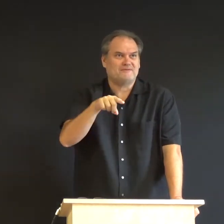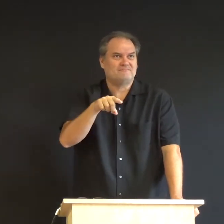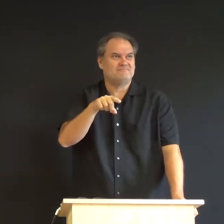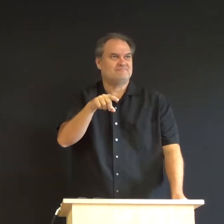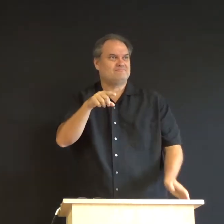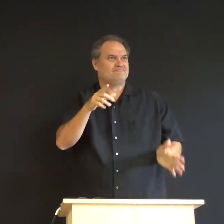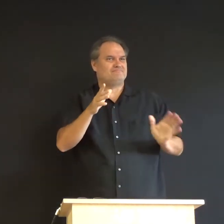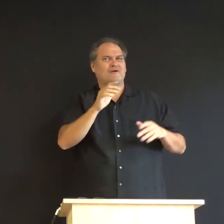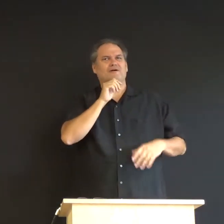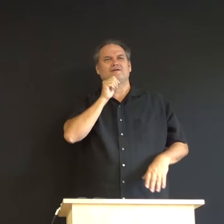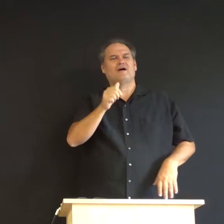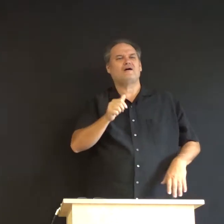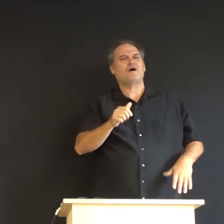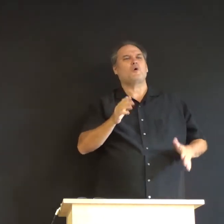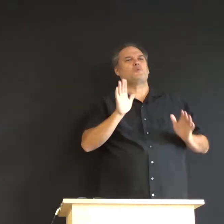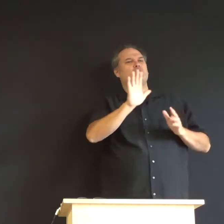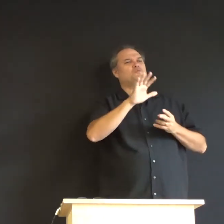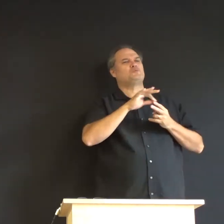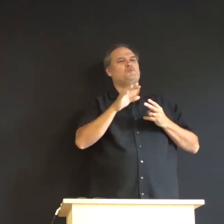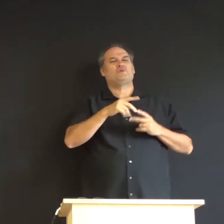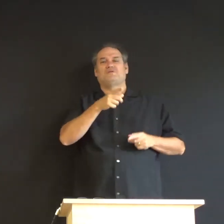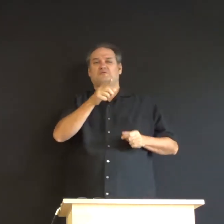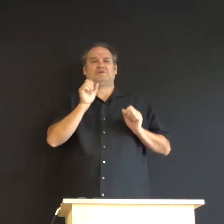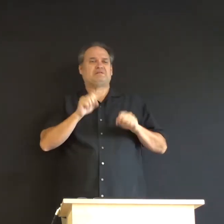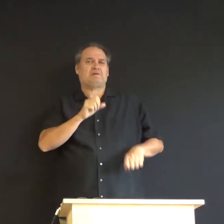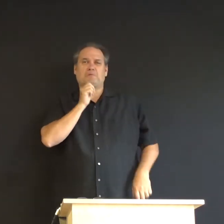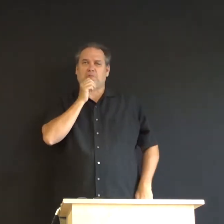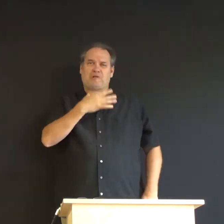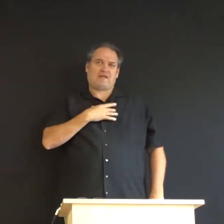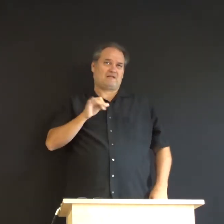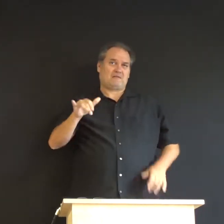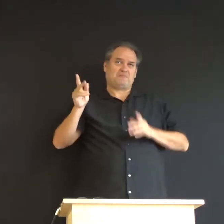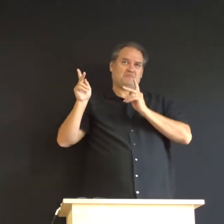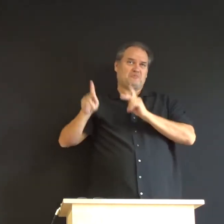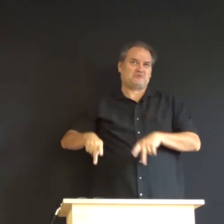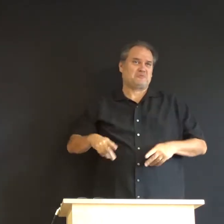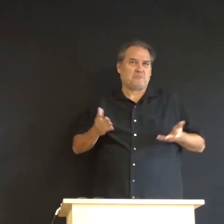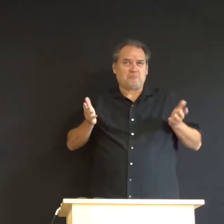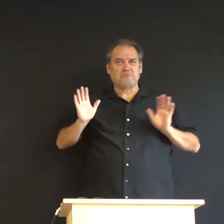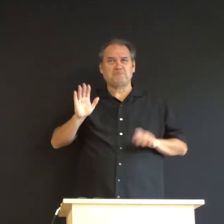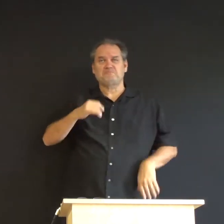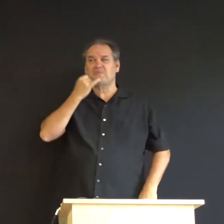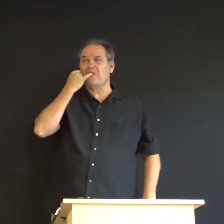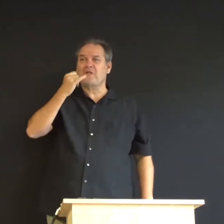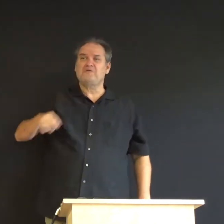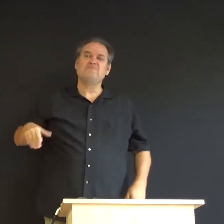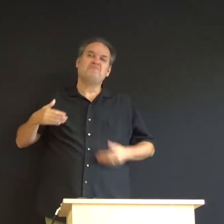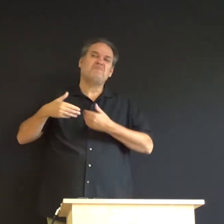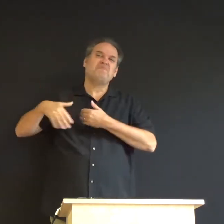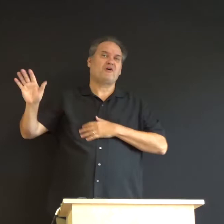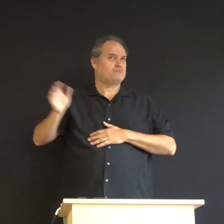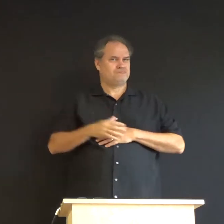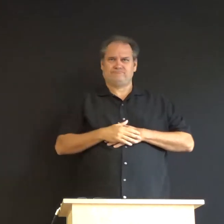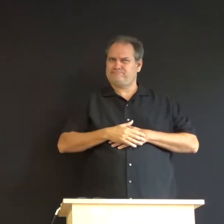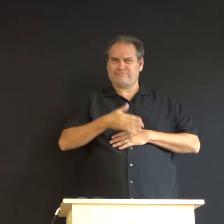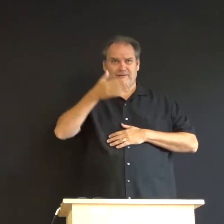commands us to love one another. We, of course, have our own options. We don't like